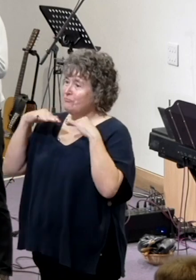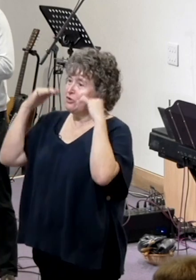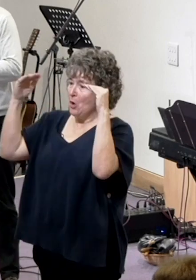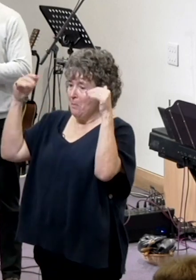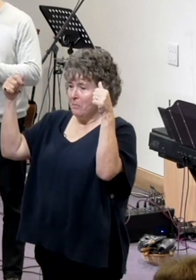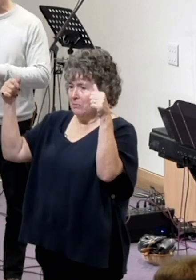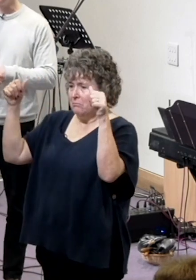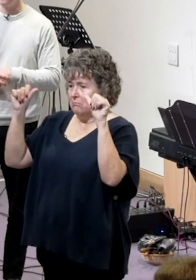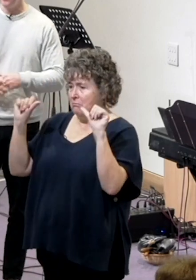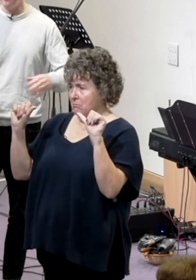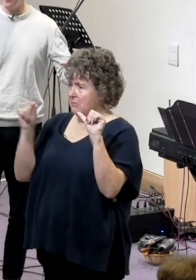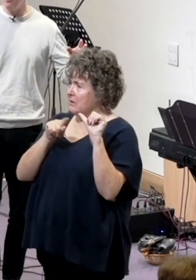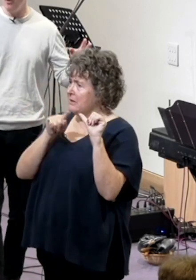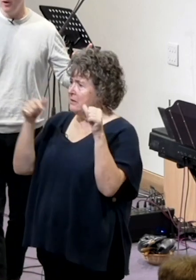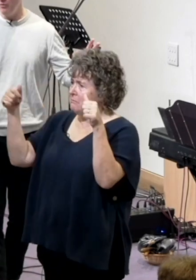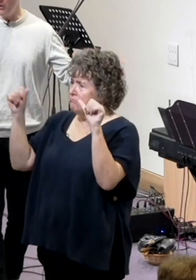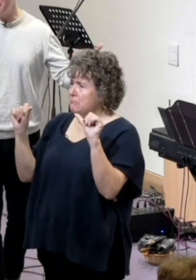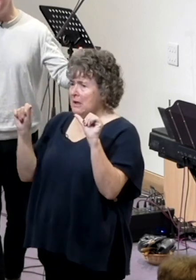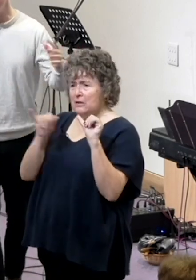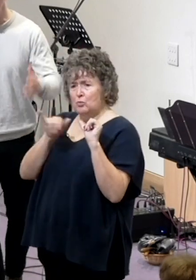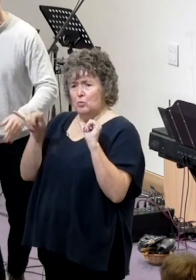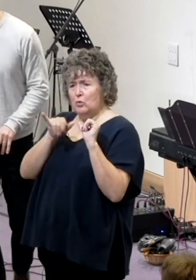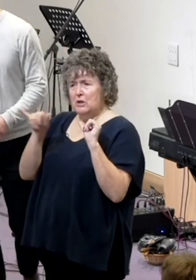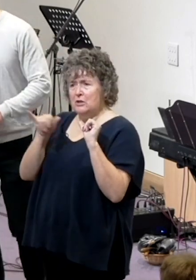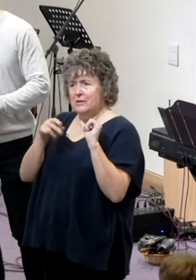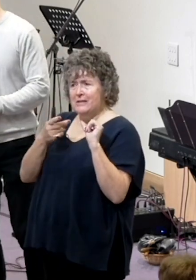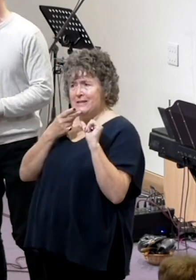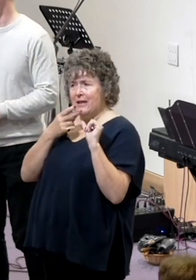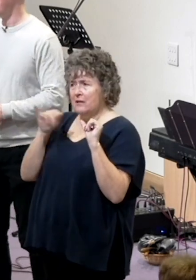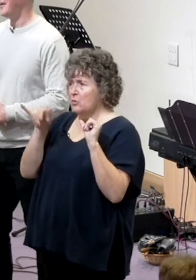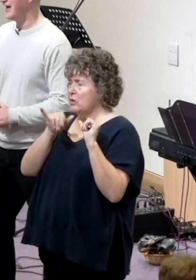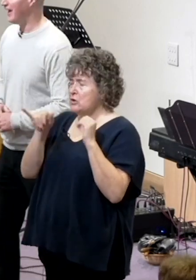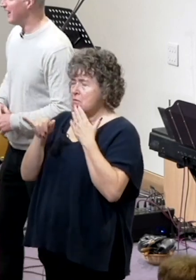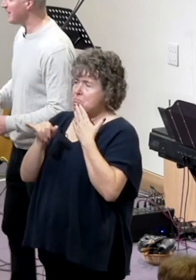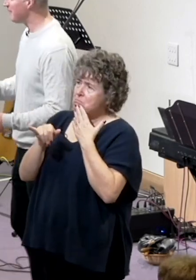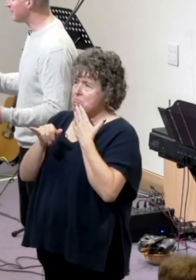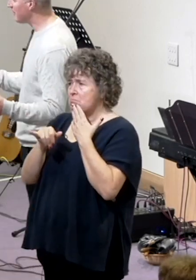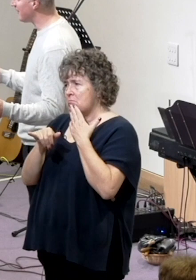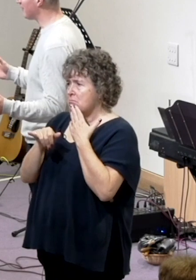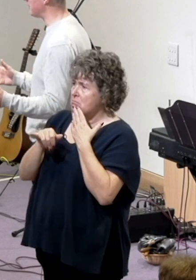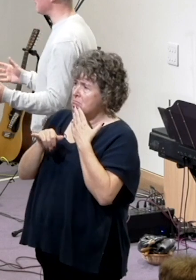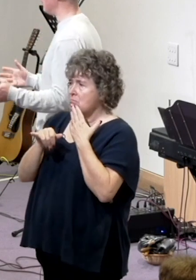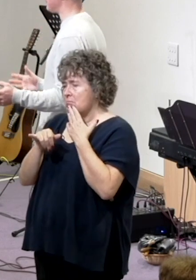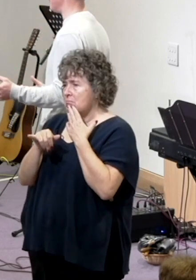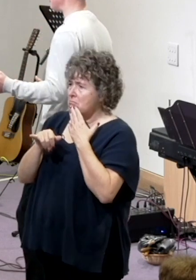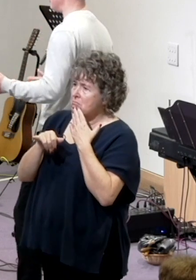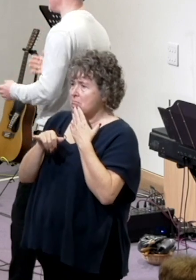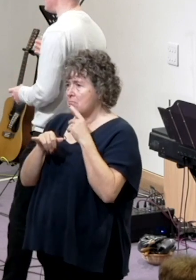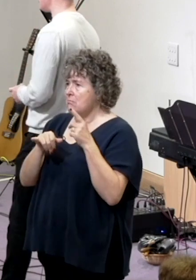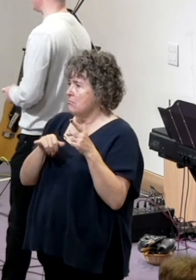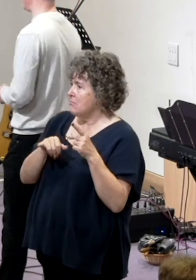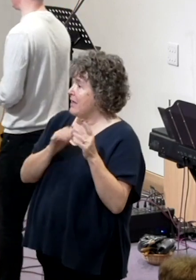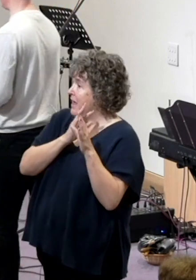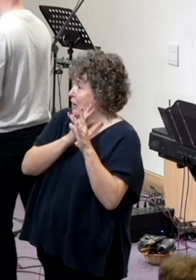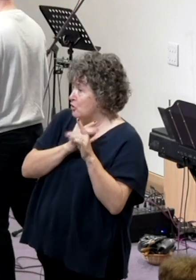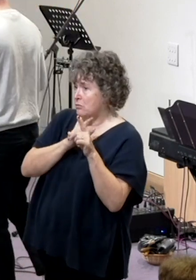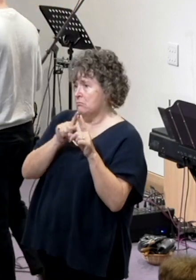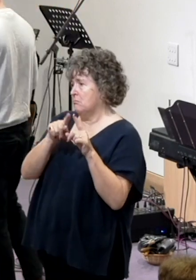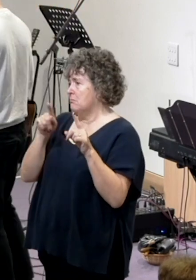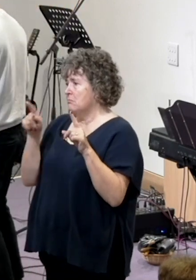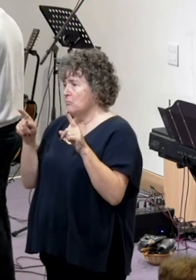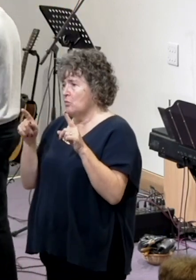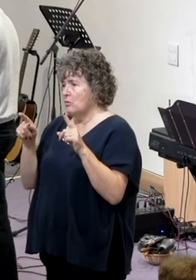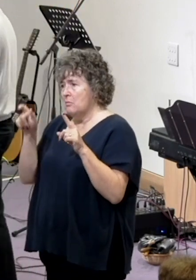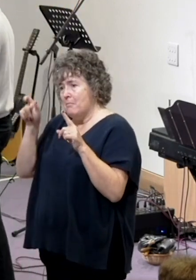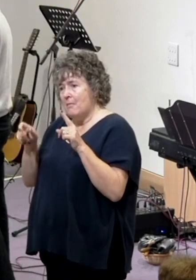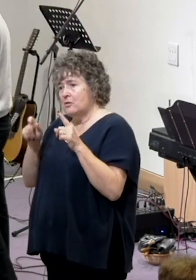bit of discussion about what was the second best role. And it turned out to be a toss-up between the angel Gabriel or